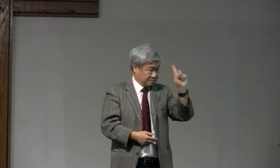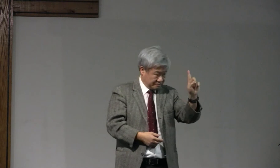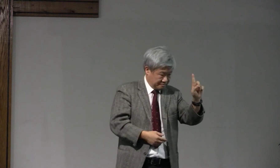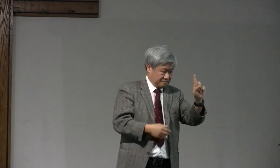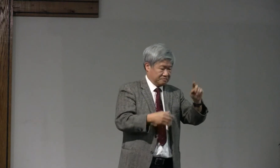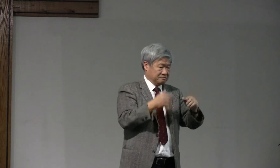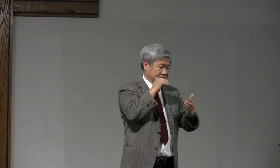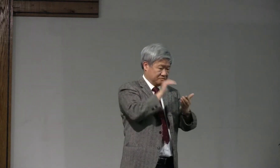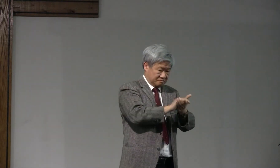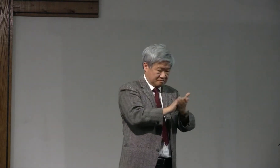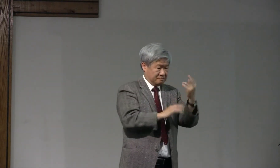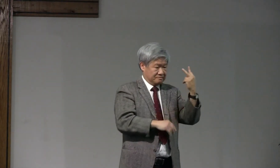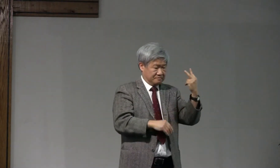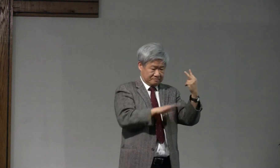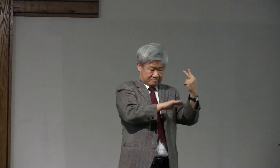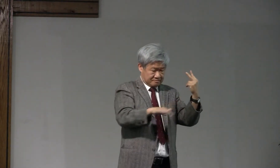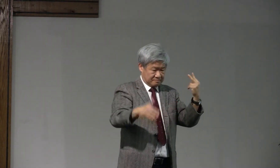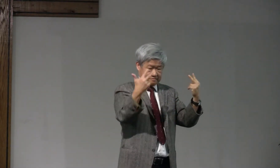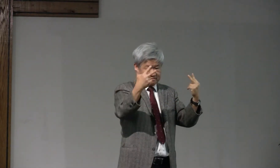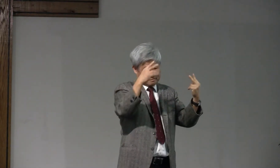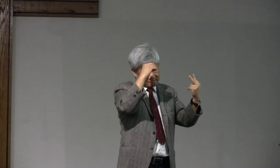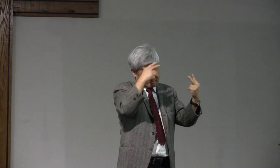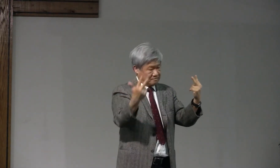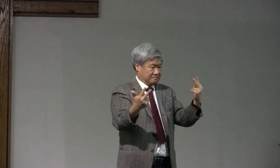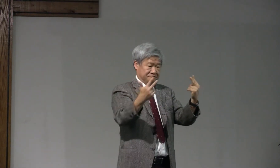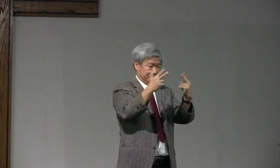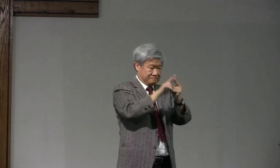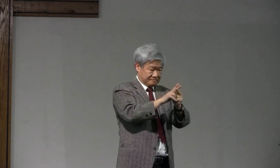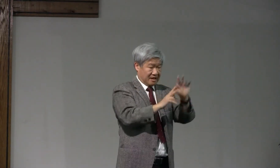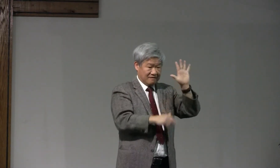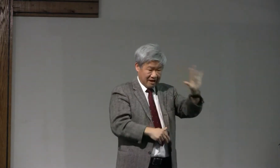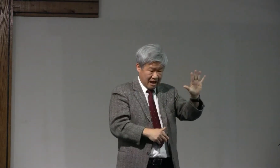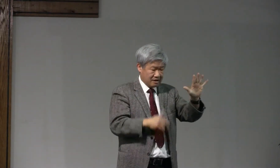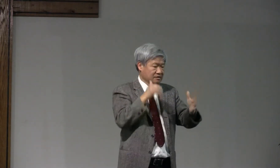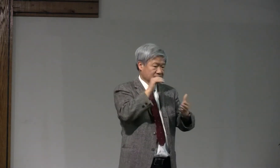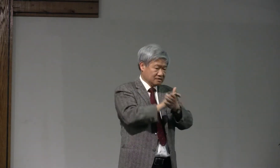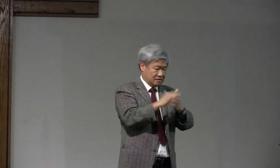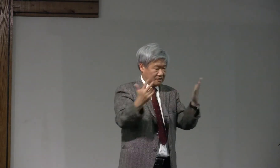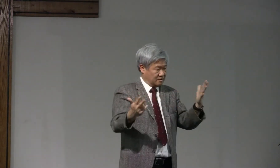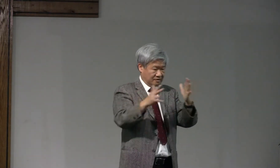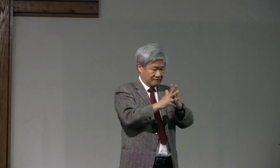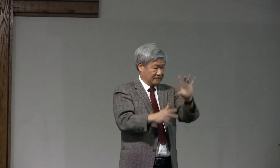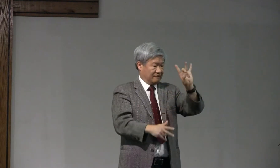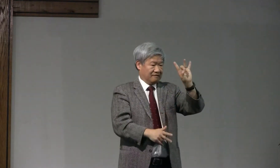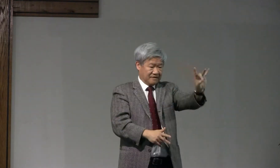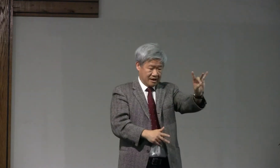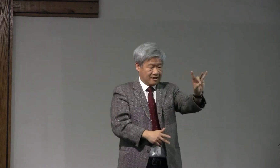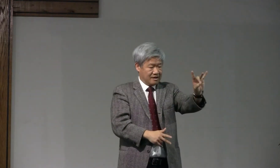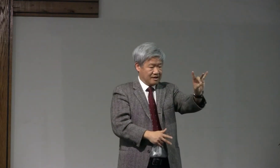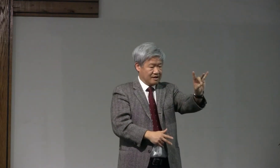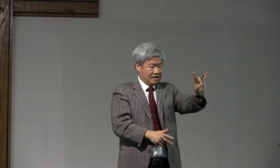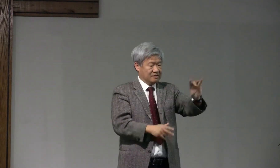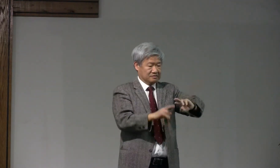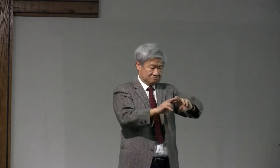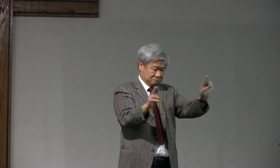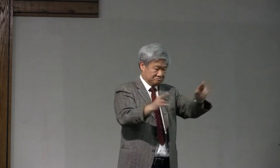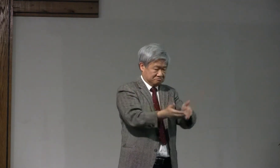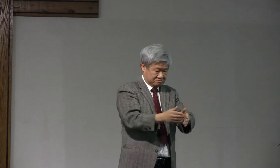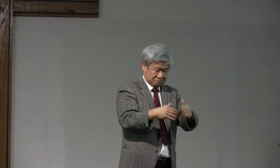was Noah, and his wife, and their 3 sons, and their wives. So that's a total of